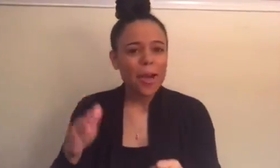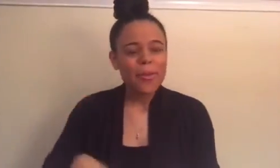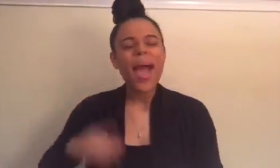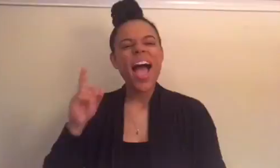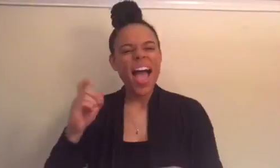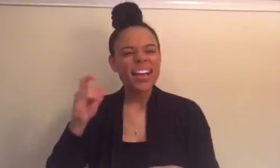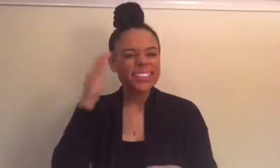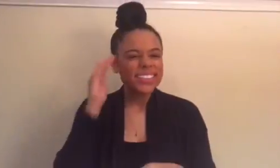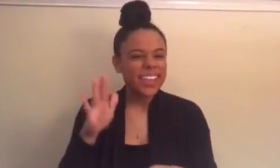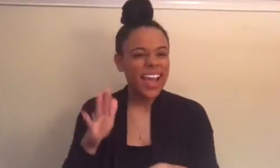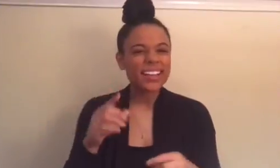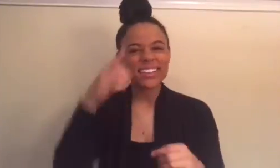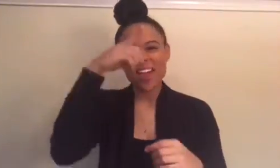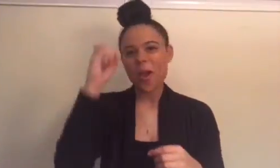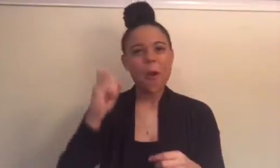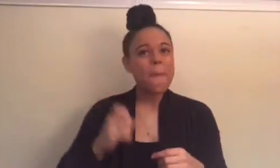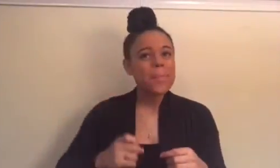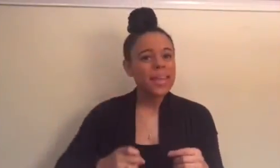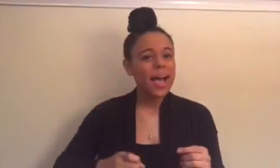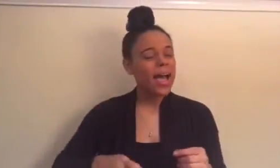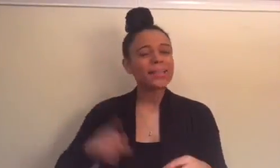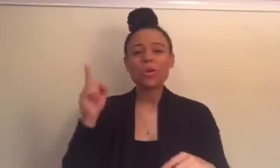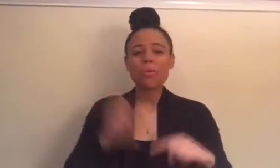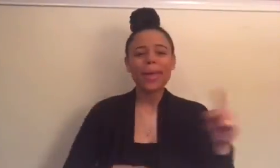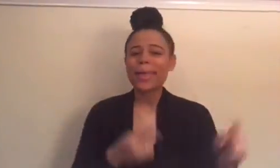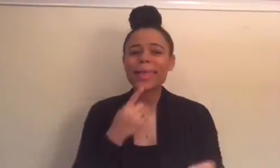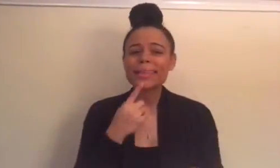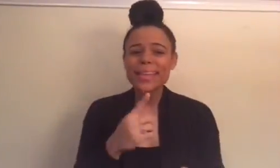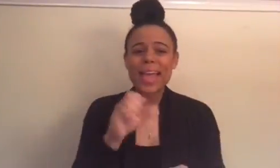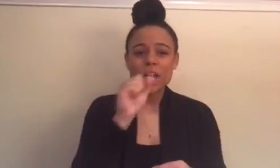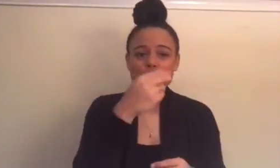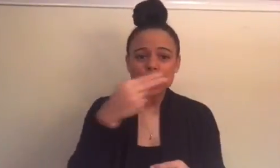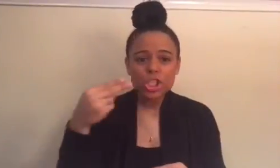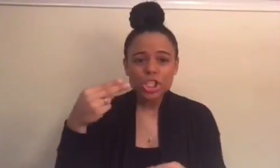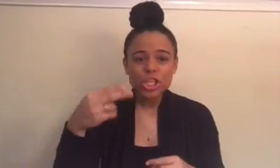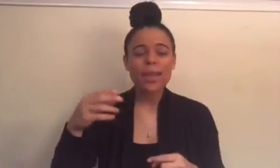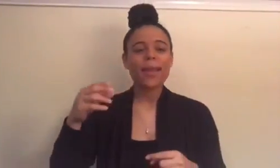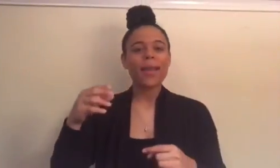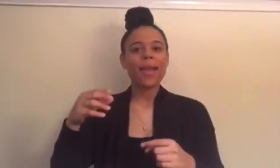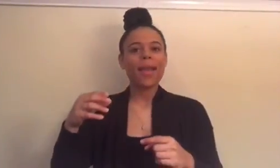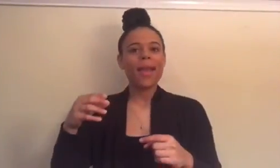And I thought that was worth sharing.